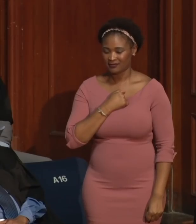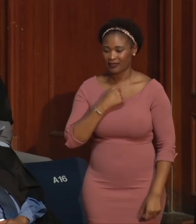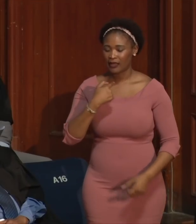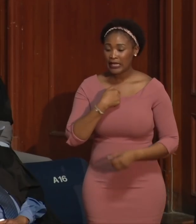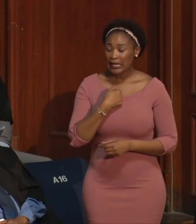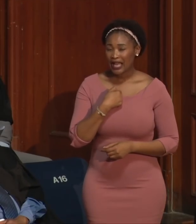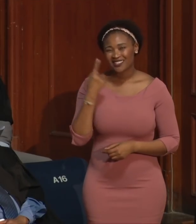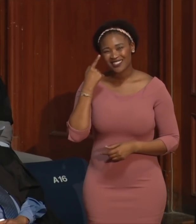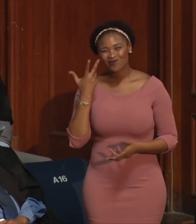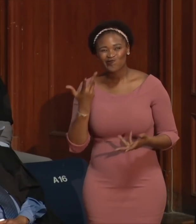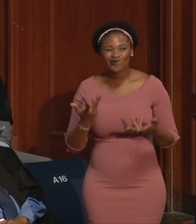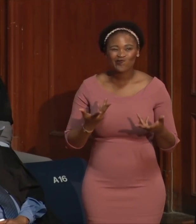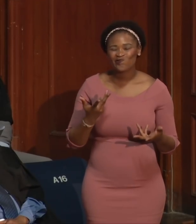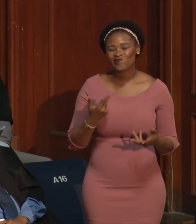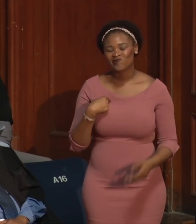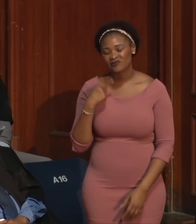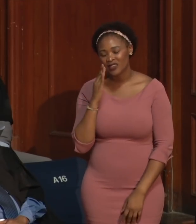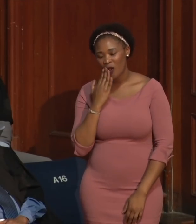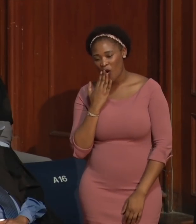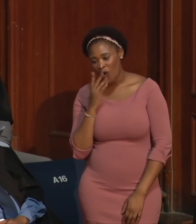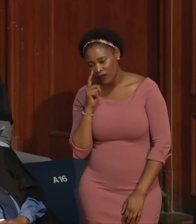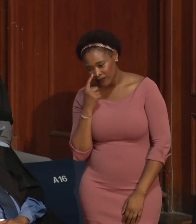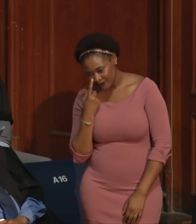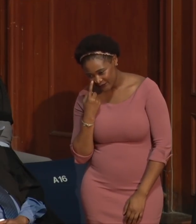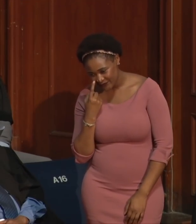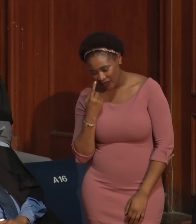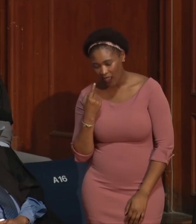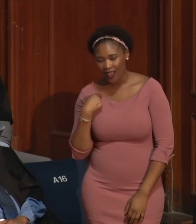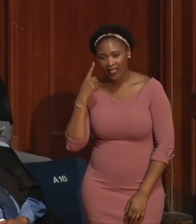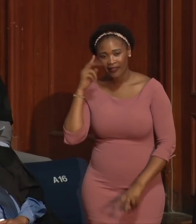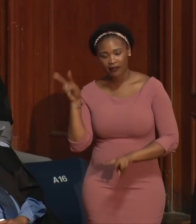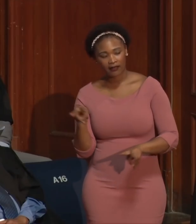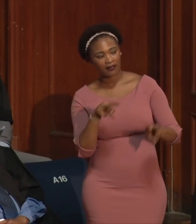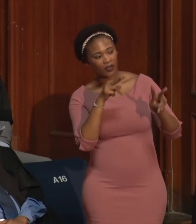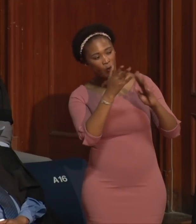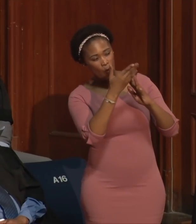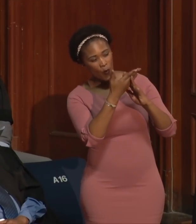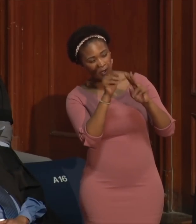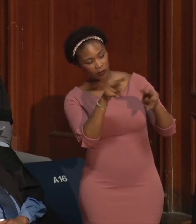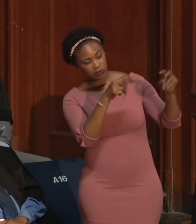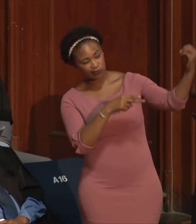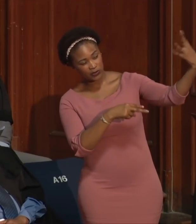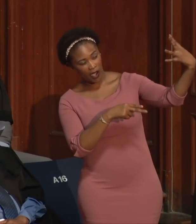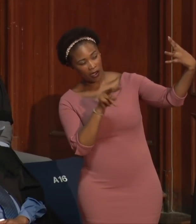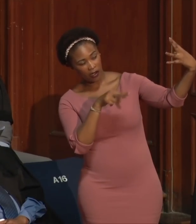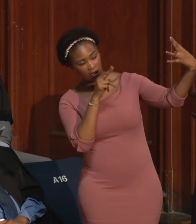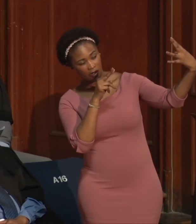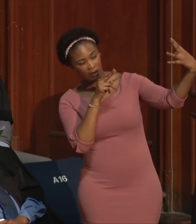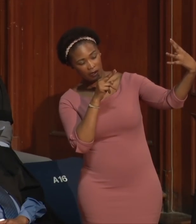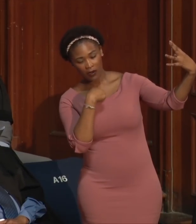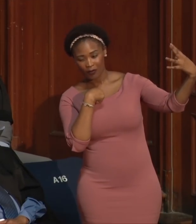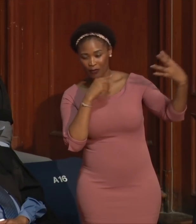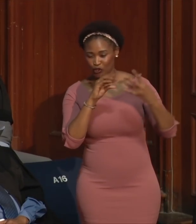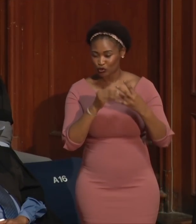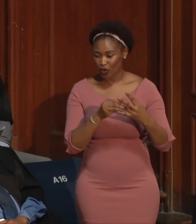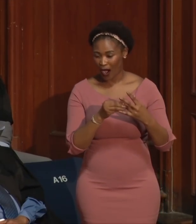I was so bored. I remember looking right out the window into the sunlight, trying